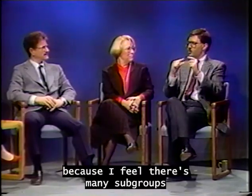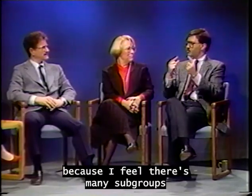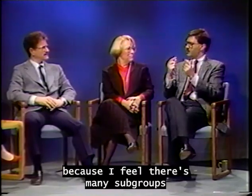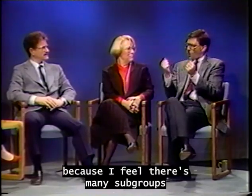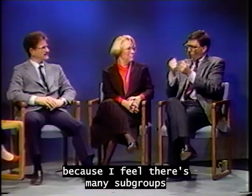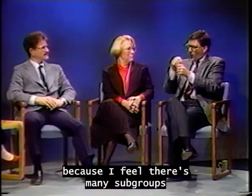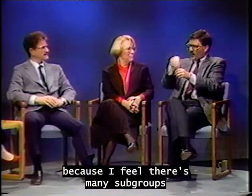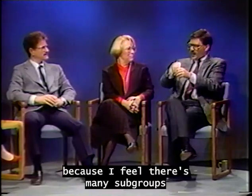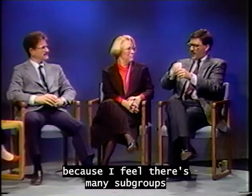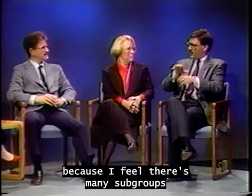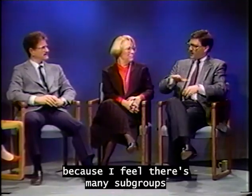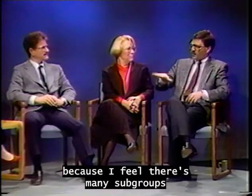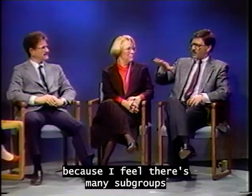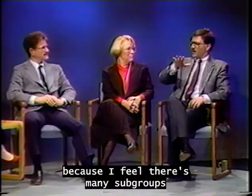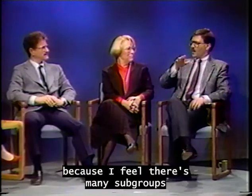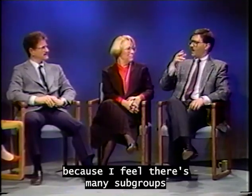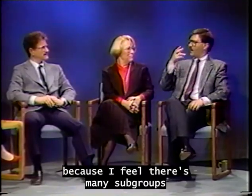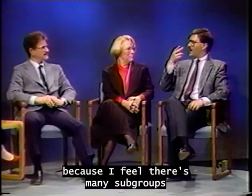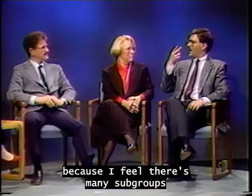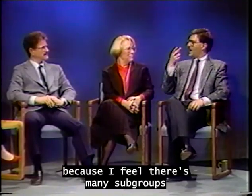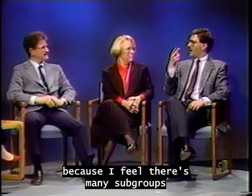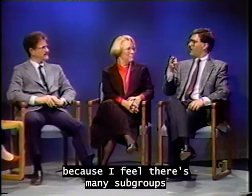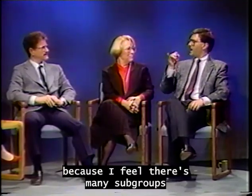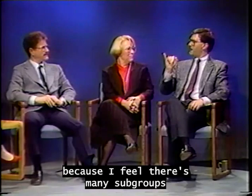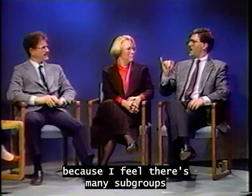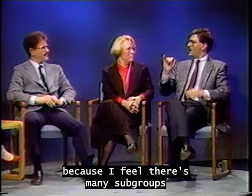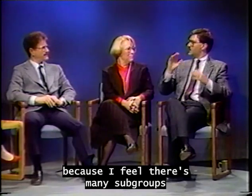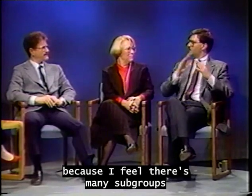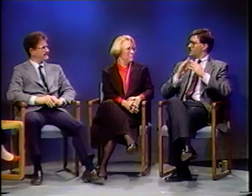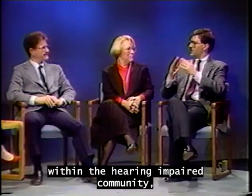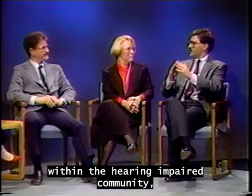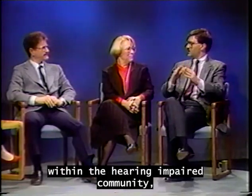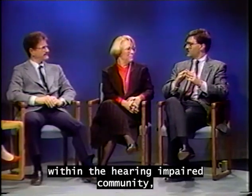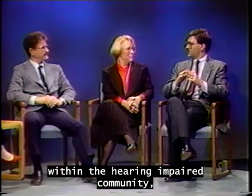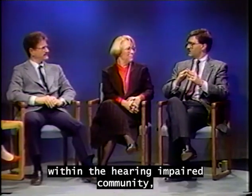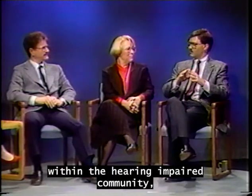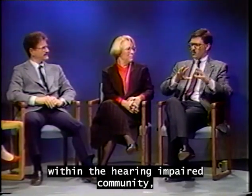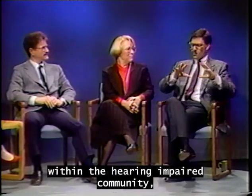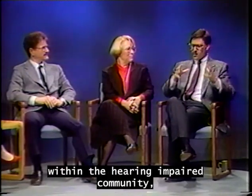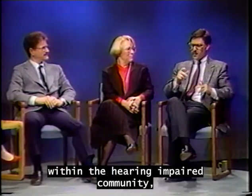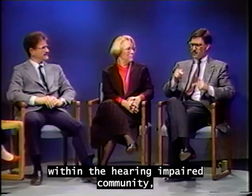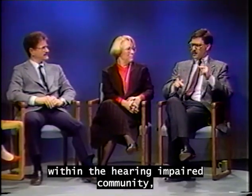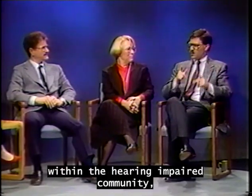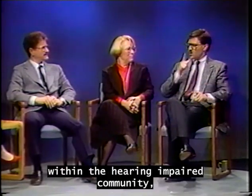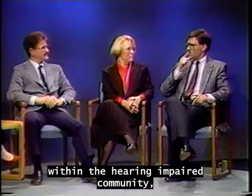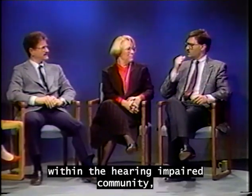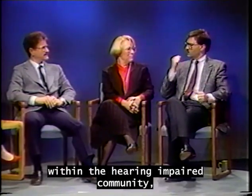because I feel there's many subgroups within the hearing impaired community.